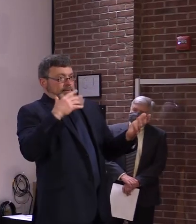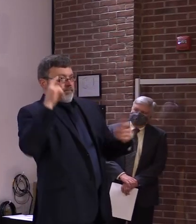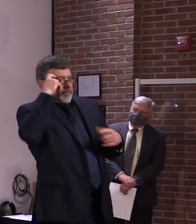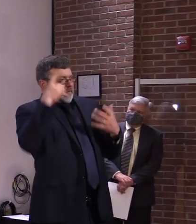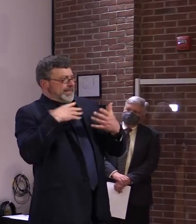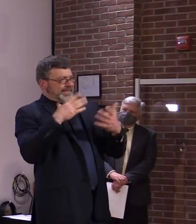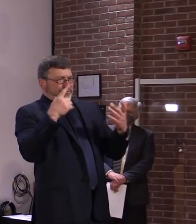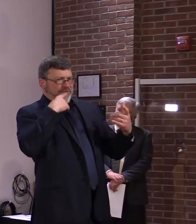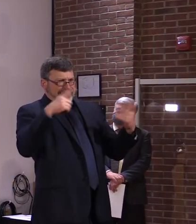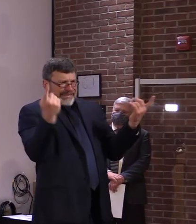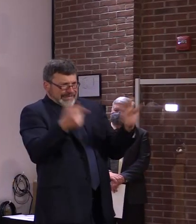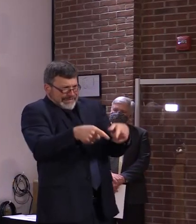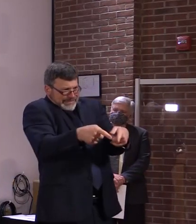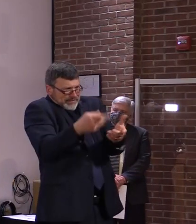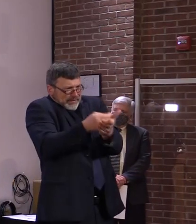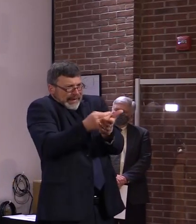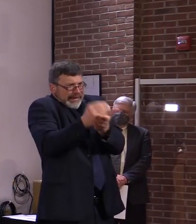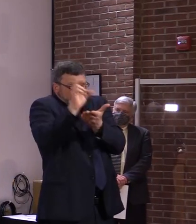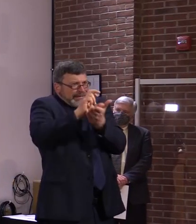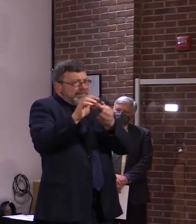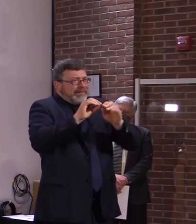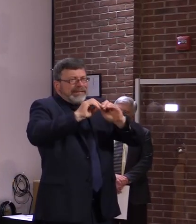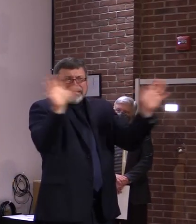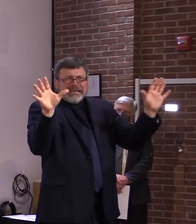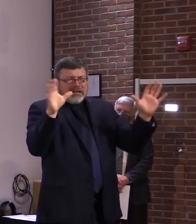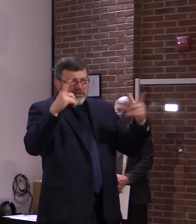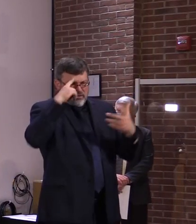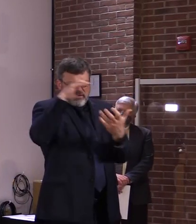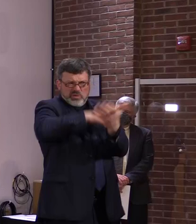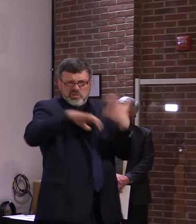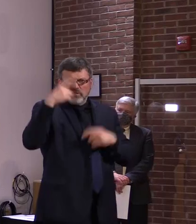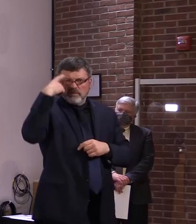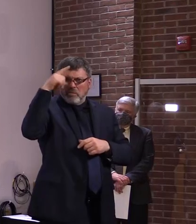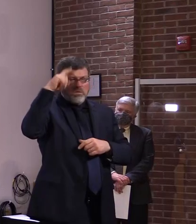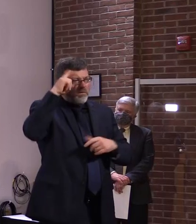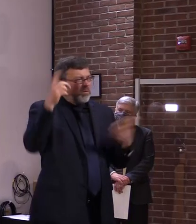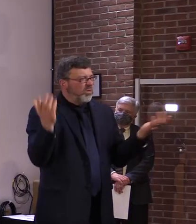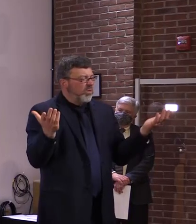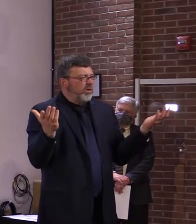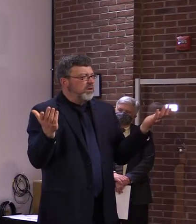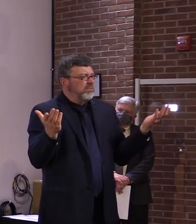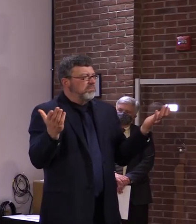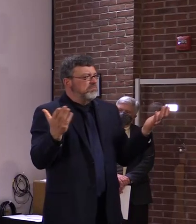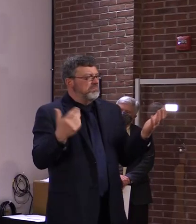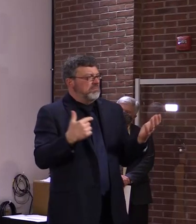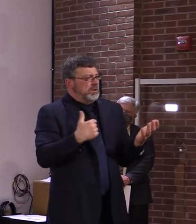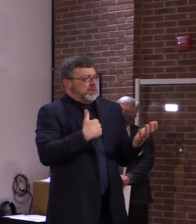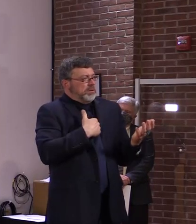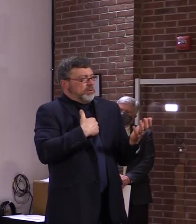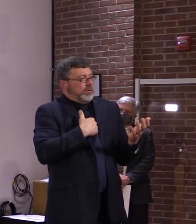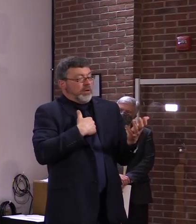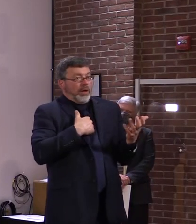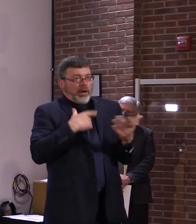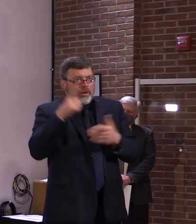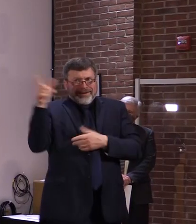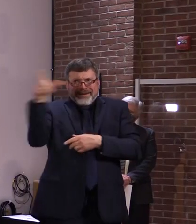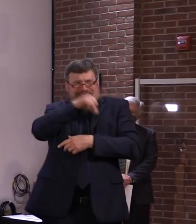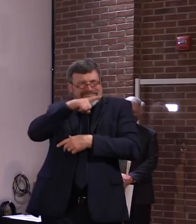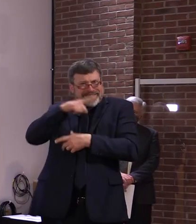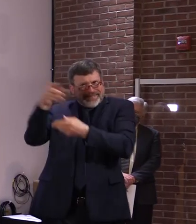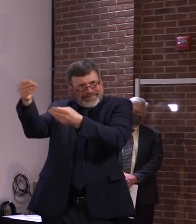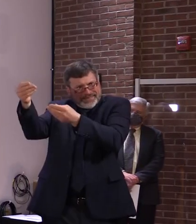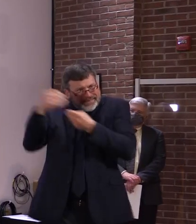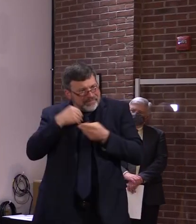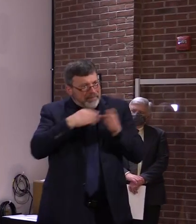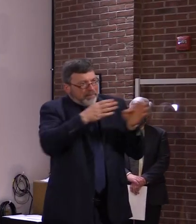the legislature. My request to them is give me a plan. Show me where you want to spend. You don't have to spend it